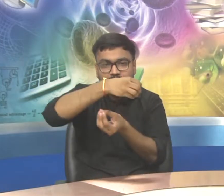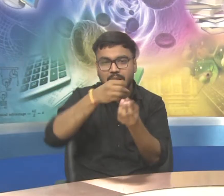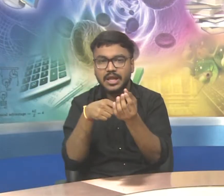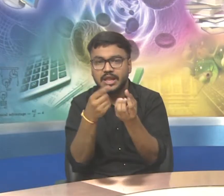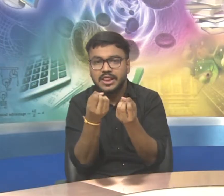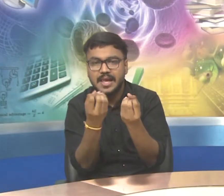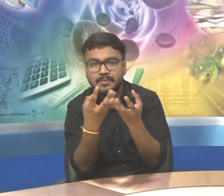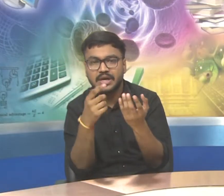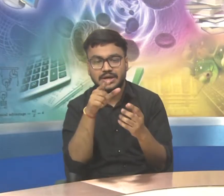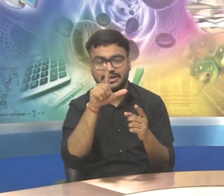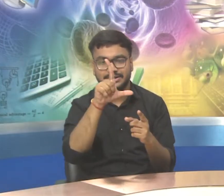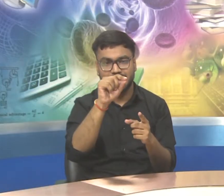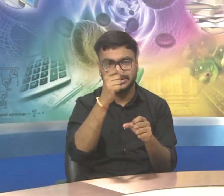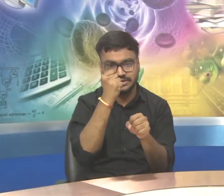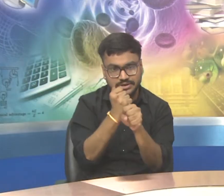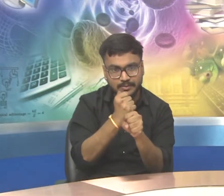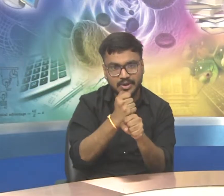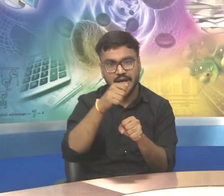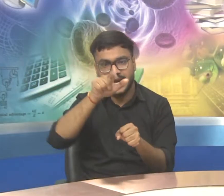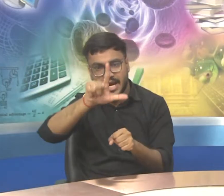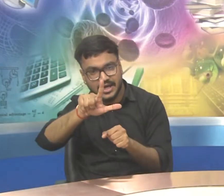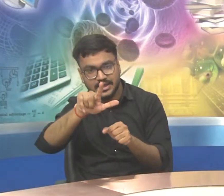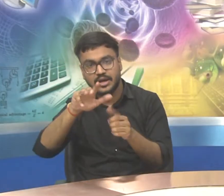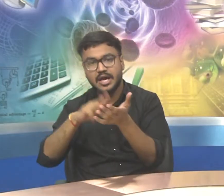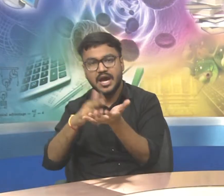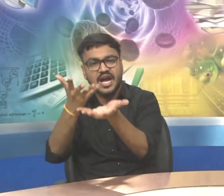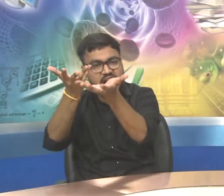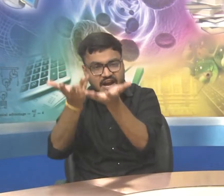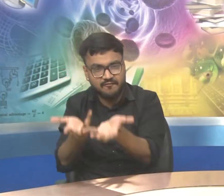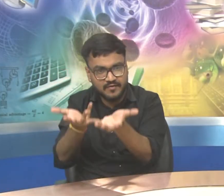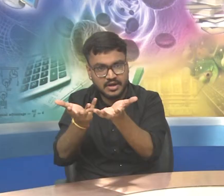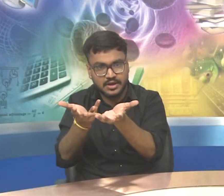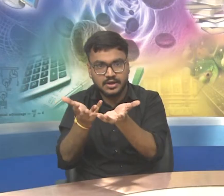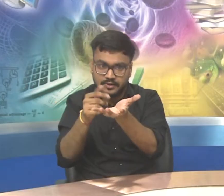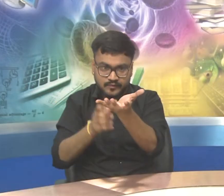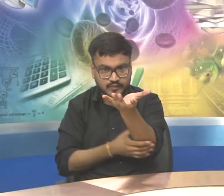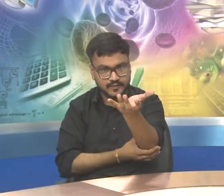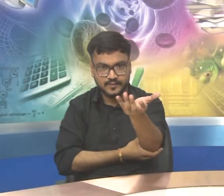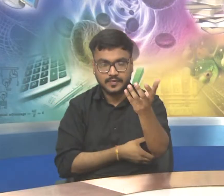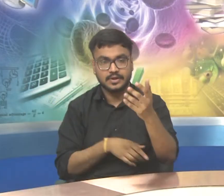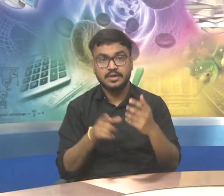with a known concentration of 10 gram per liter by mass.